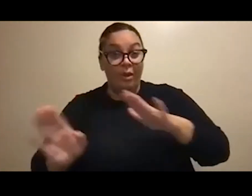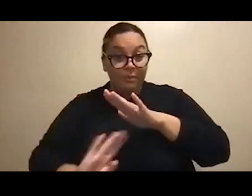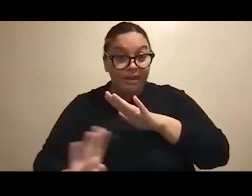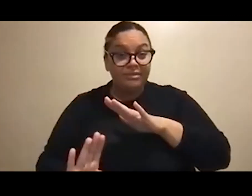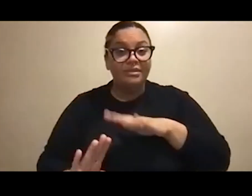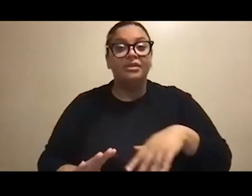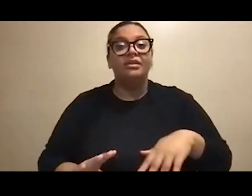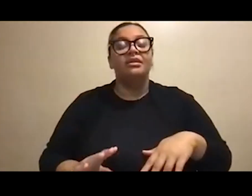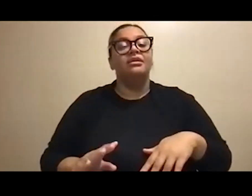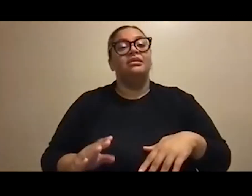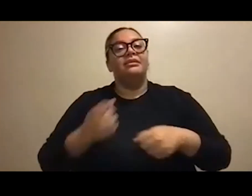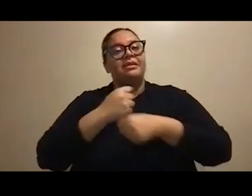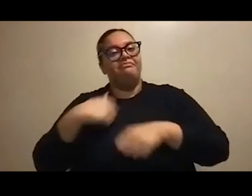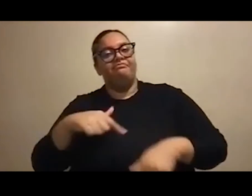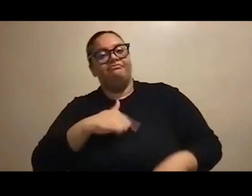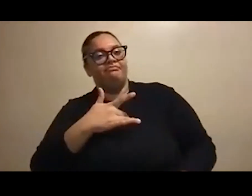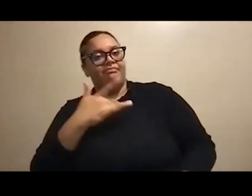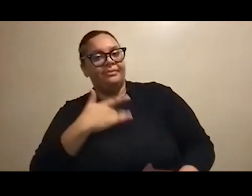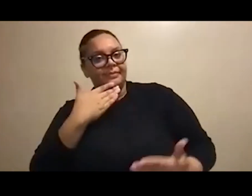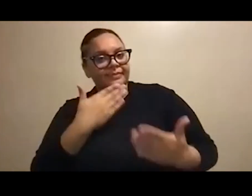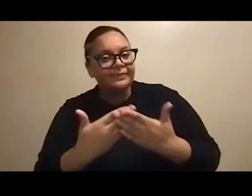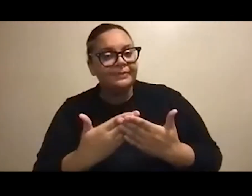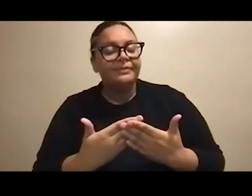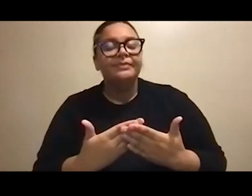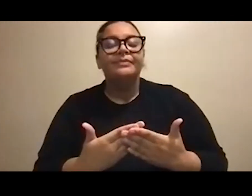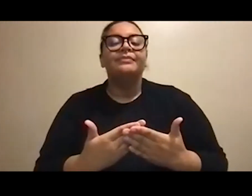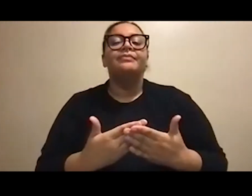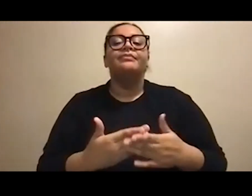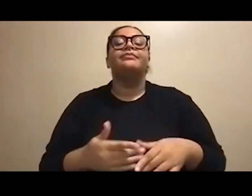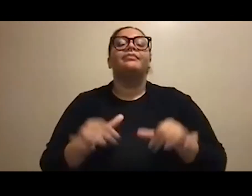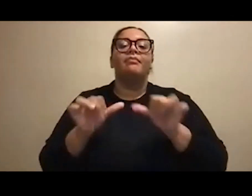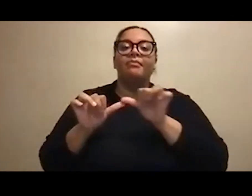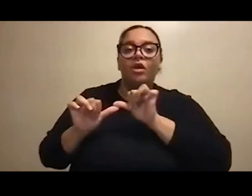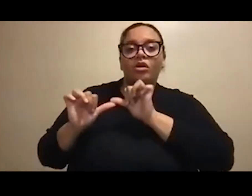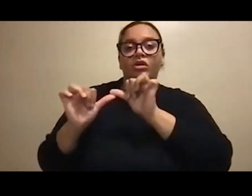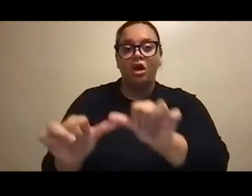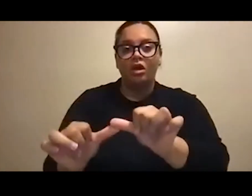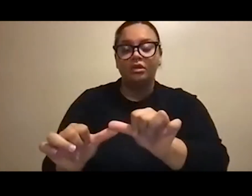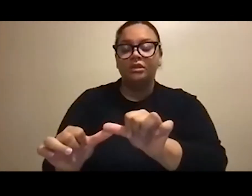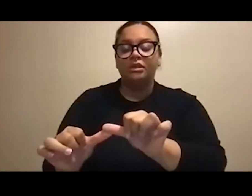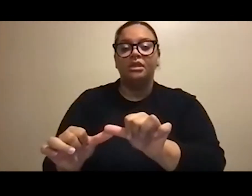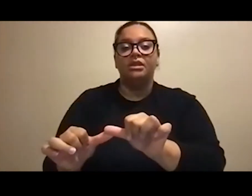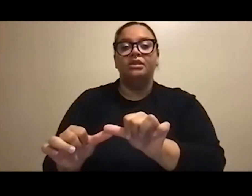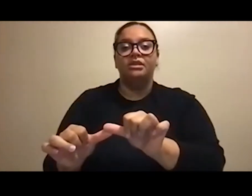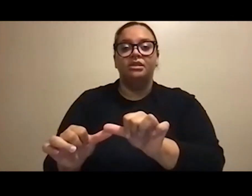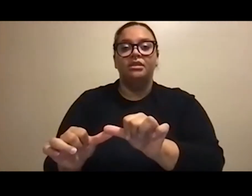lift up or refine, by a constant, steady, uniform,